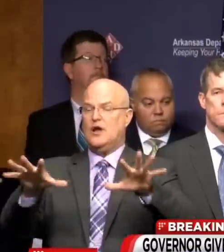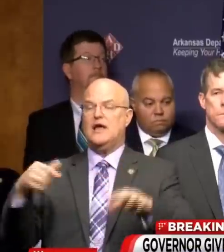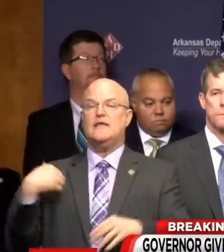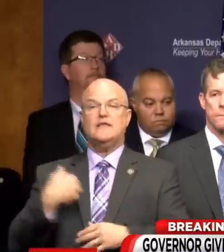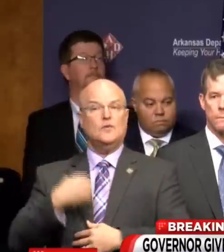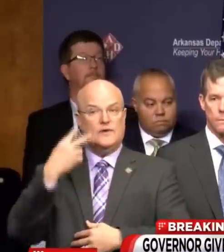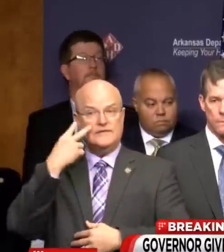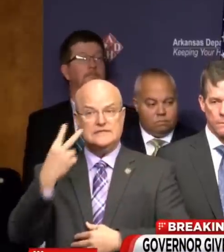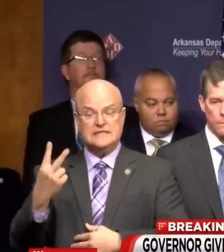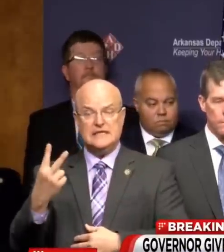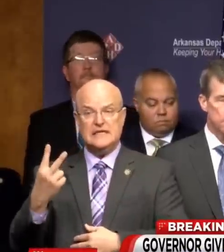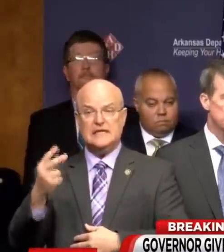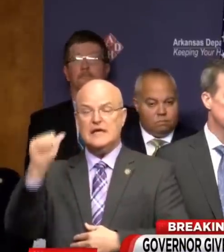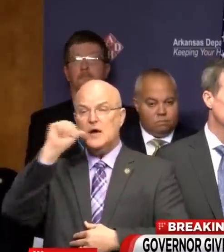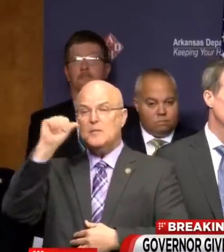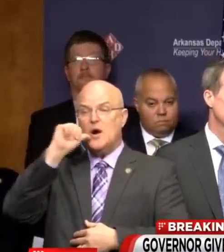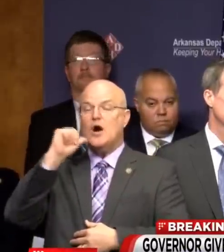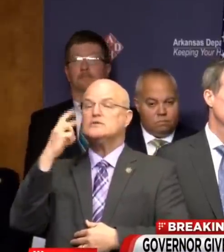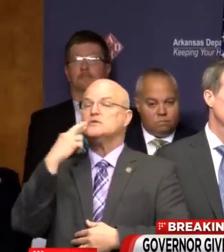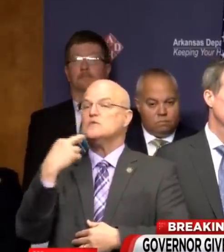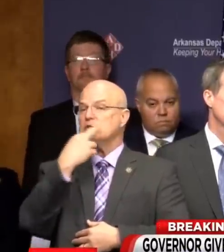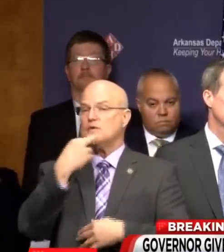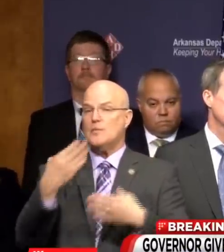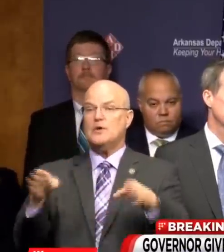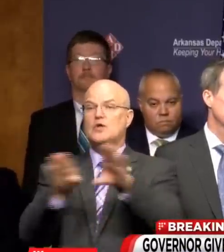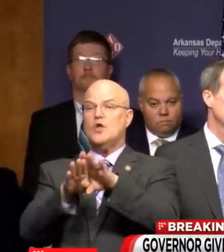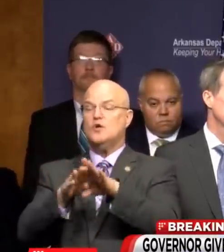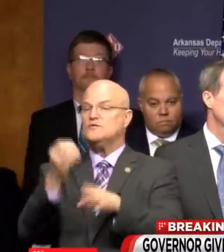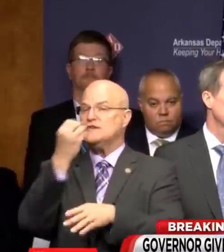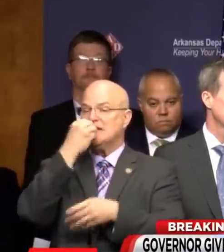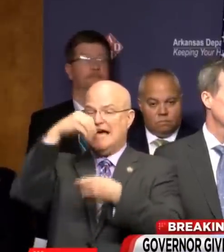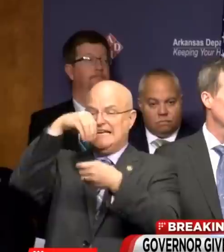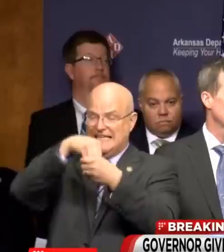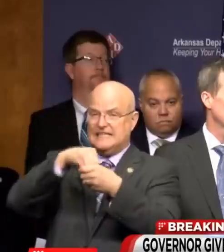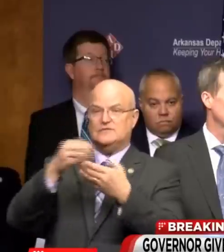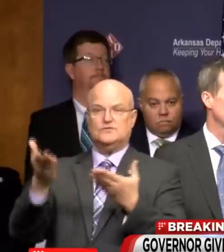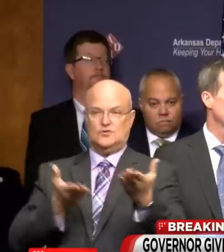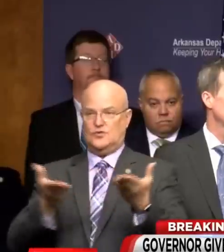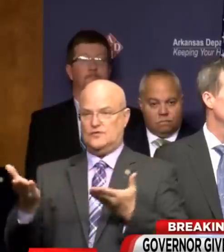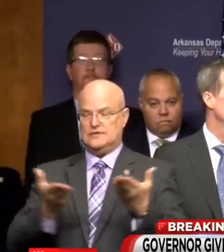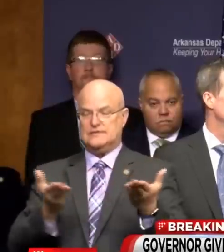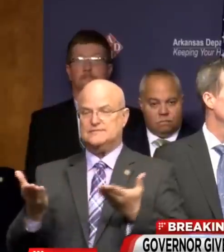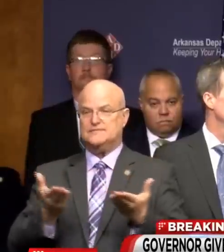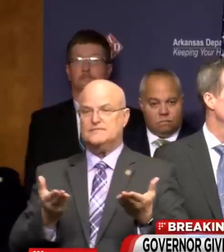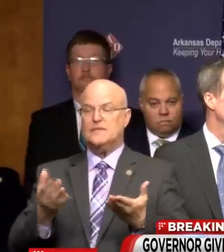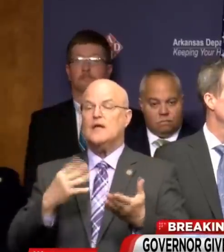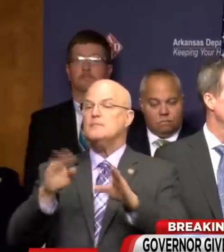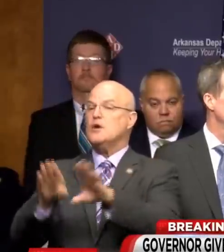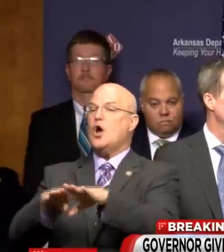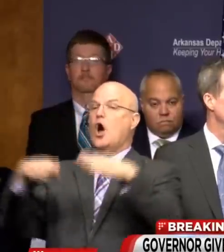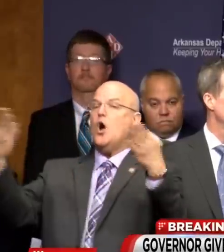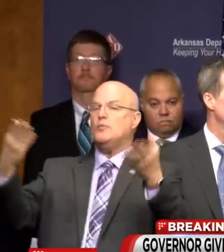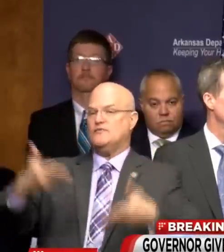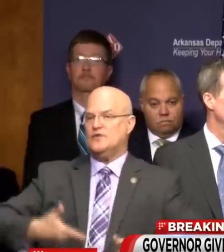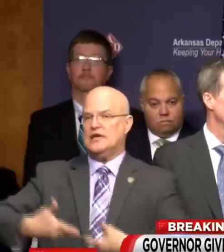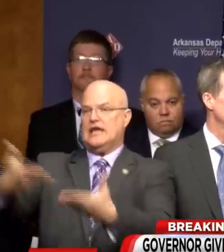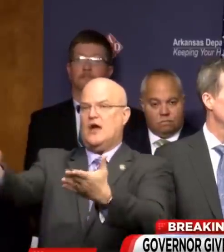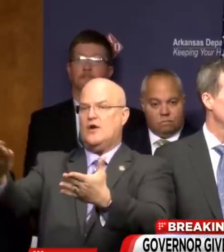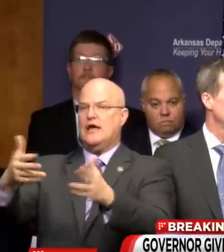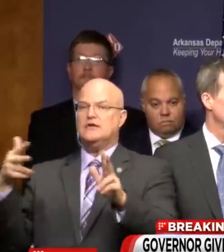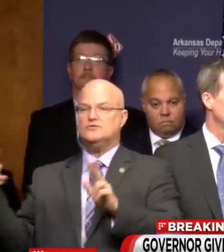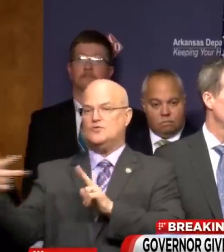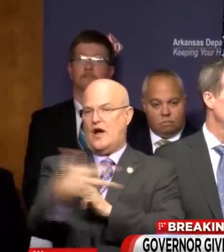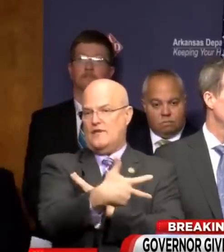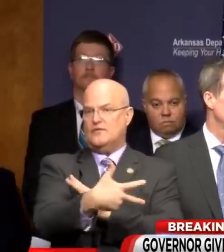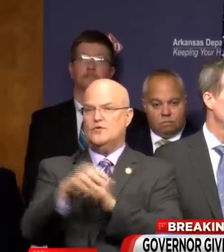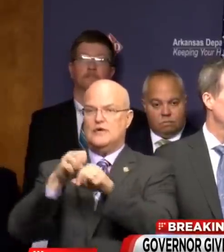seen, bars and restaurants will be closed for dine-in service and open for carry-out,